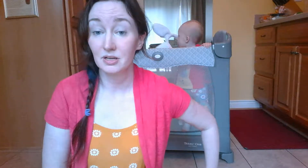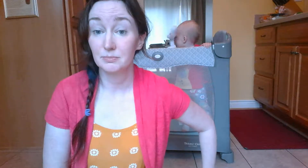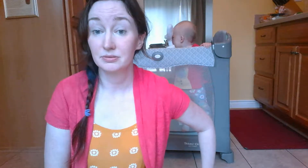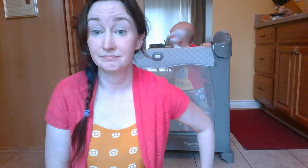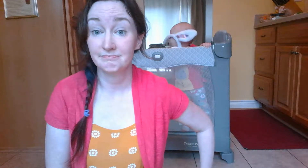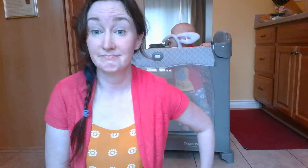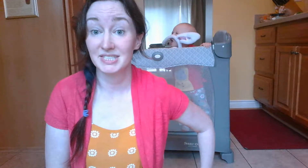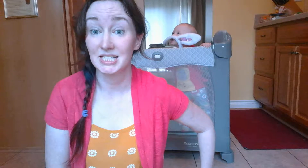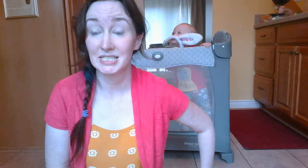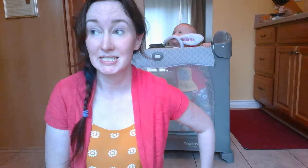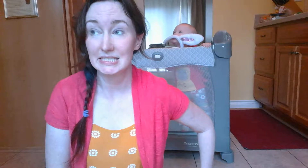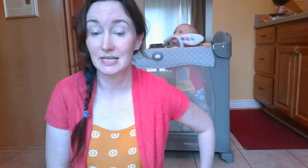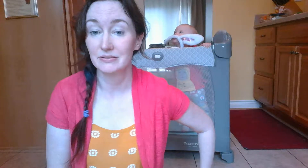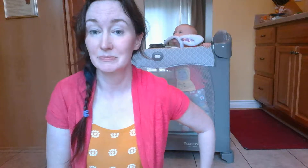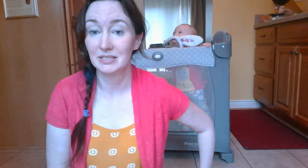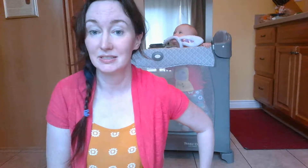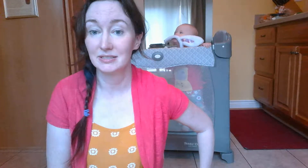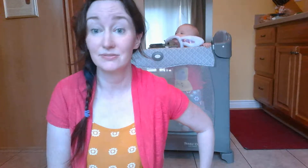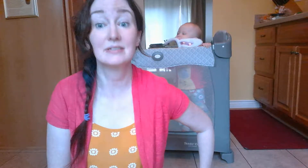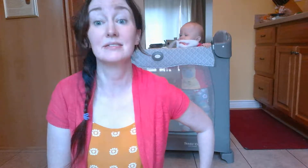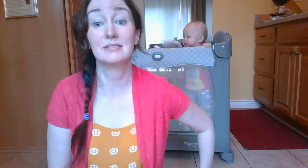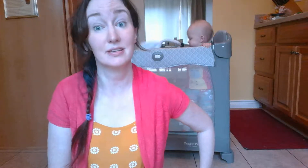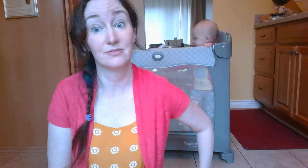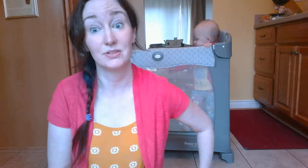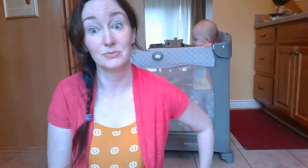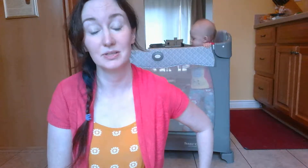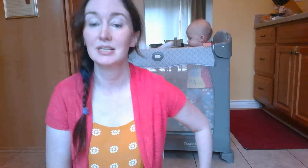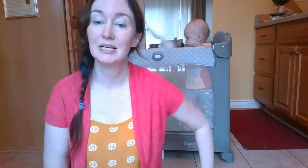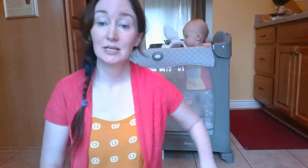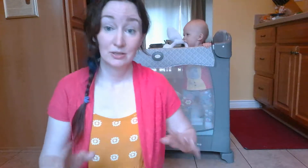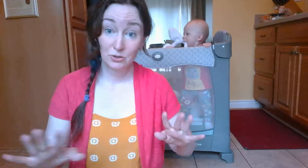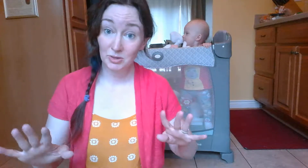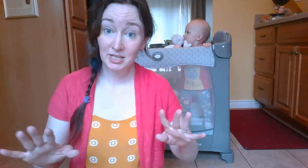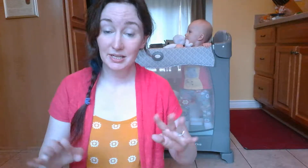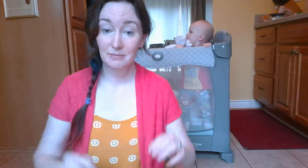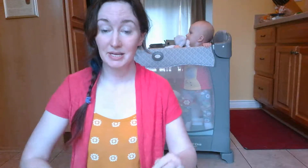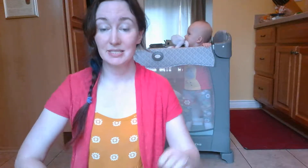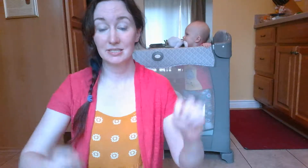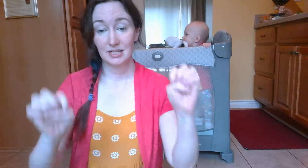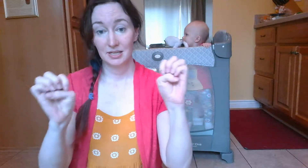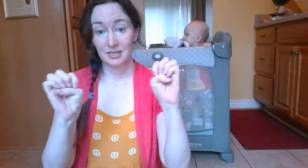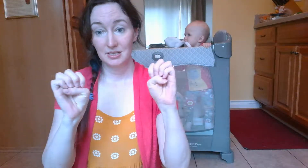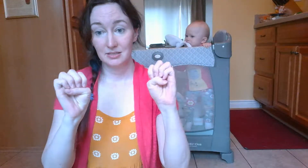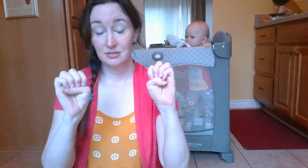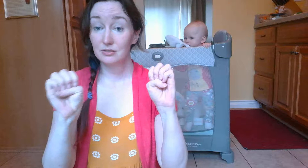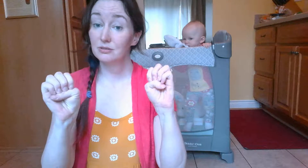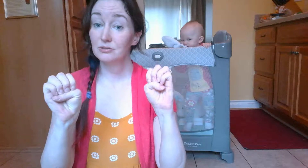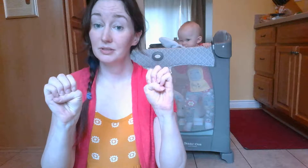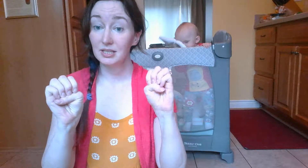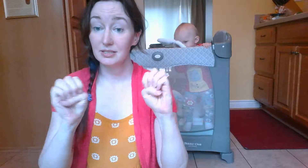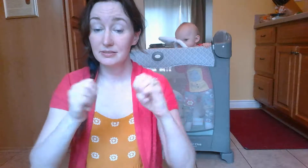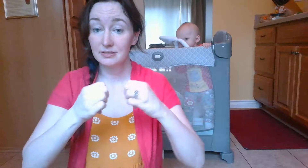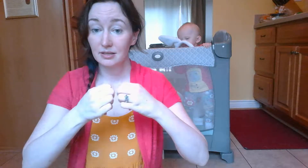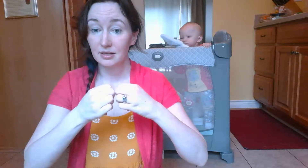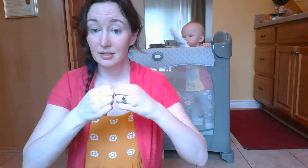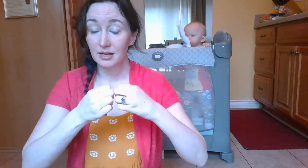up signs tells me a different sign for this one. The one I like the best is 2 E's, and